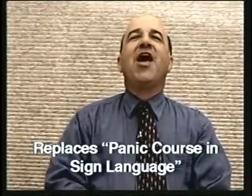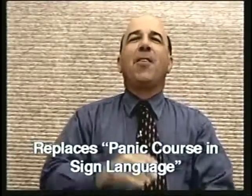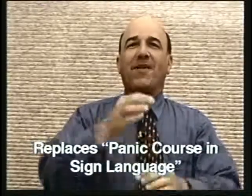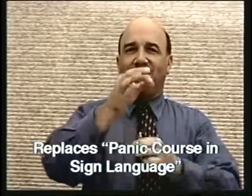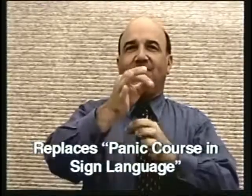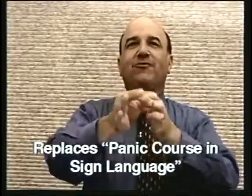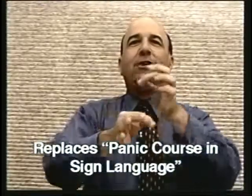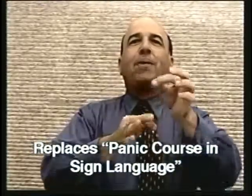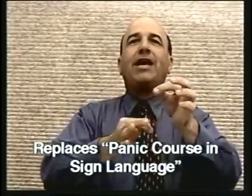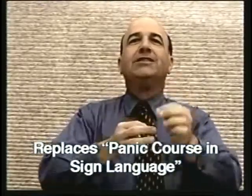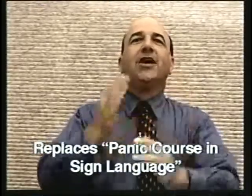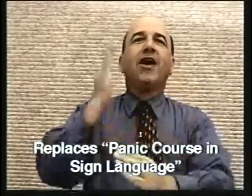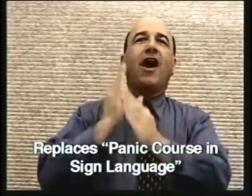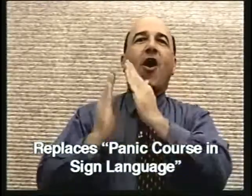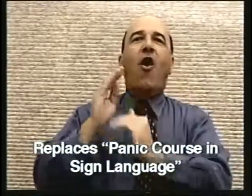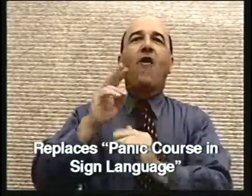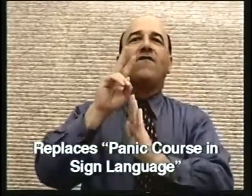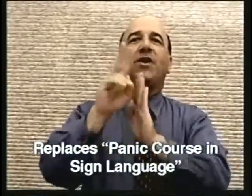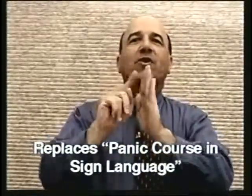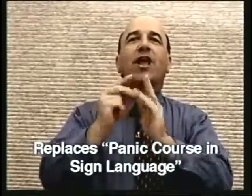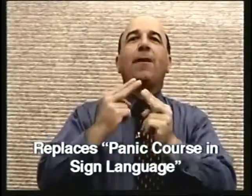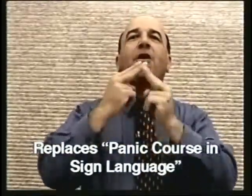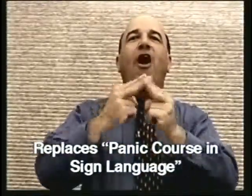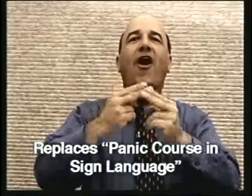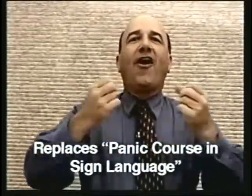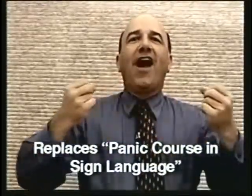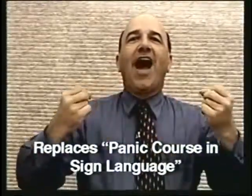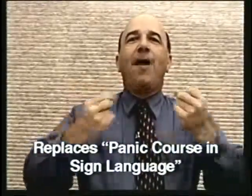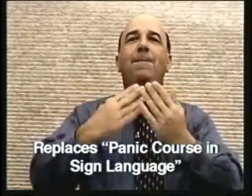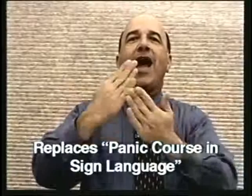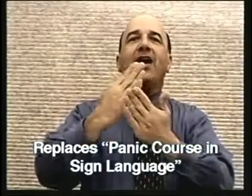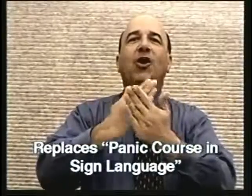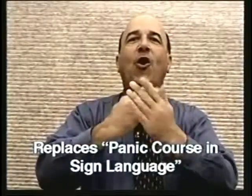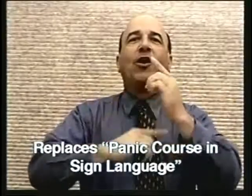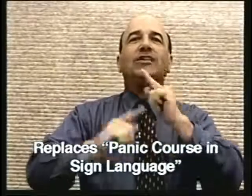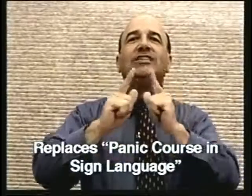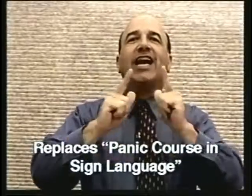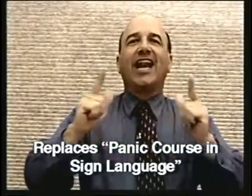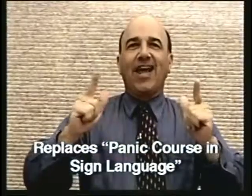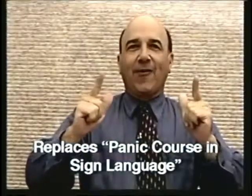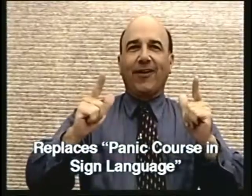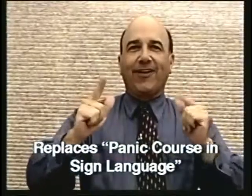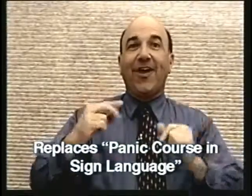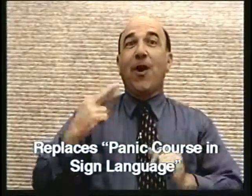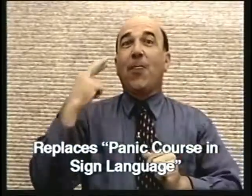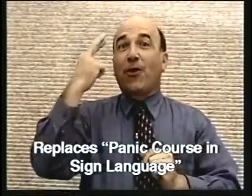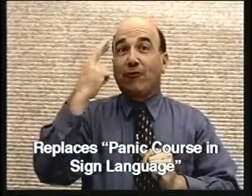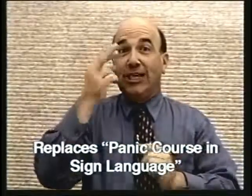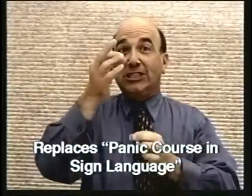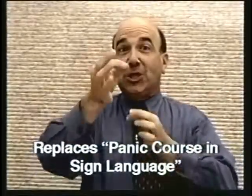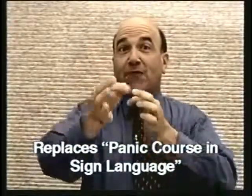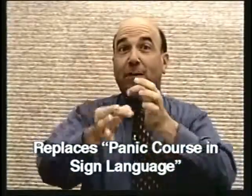This replays an old videotape called A Panic Course in Sign Language. The reason for the